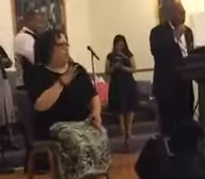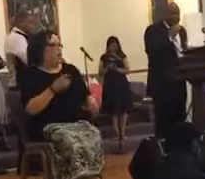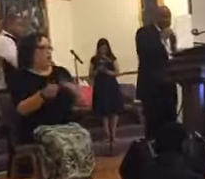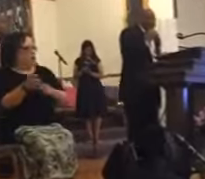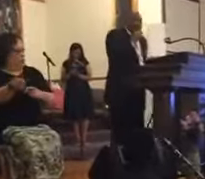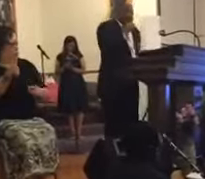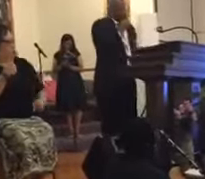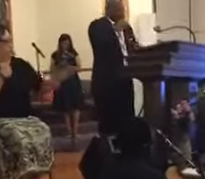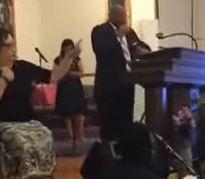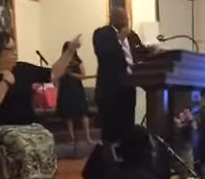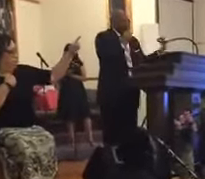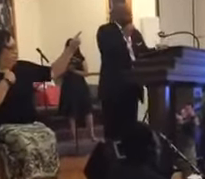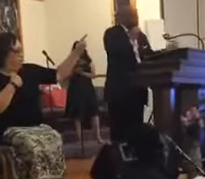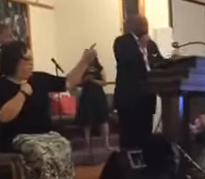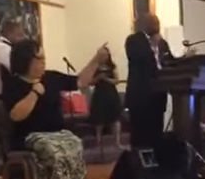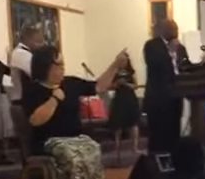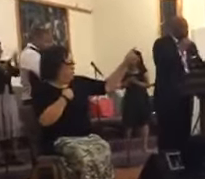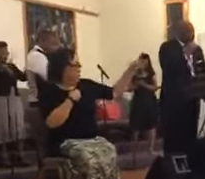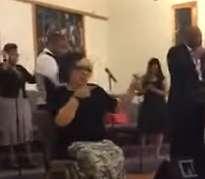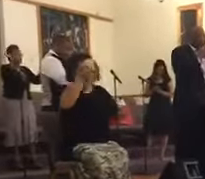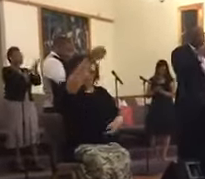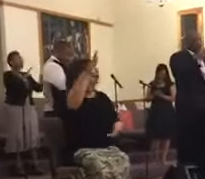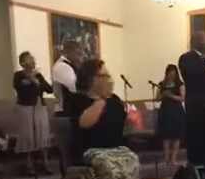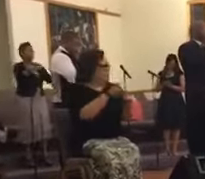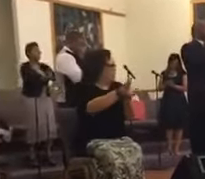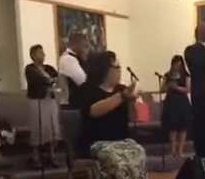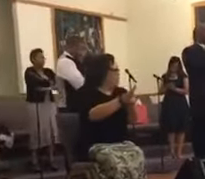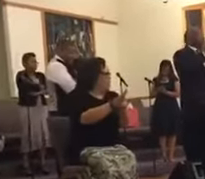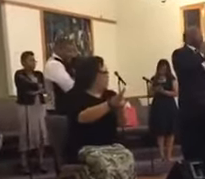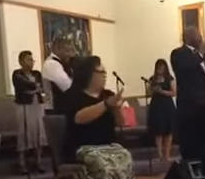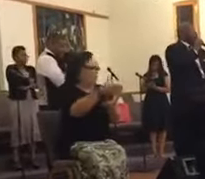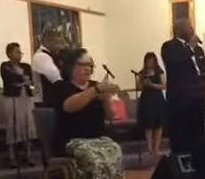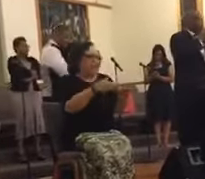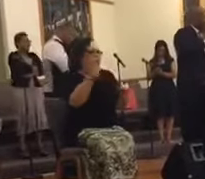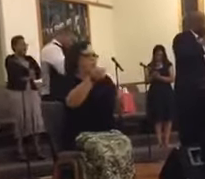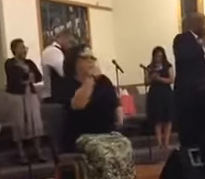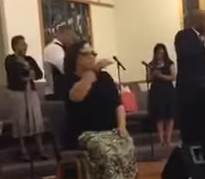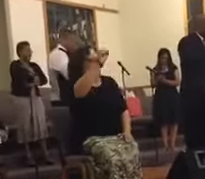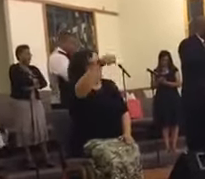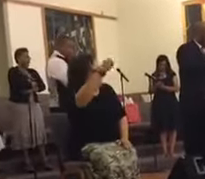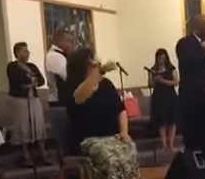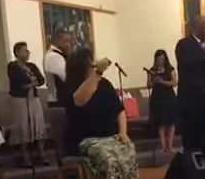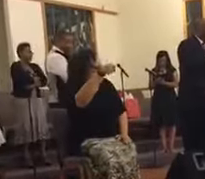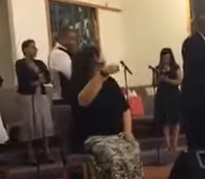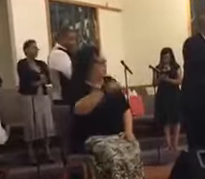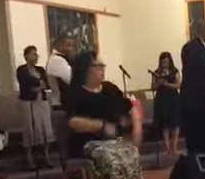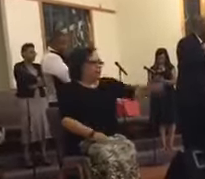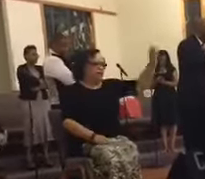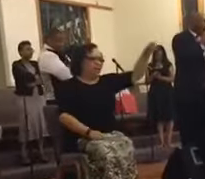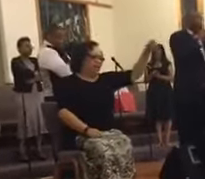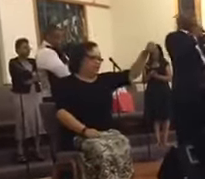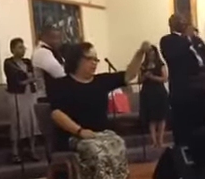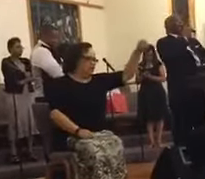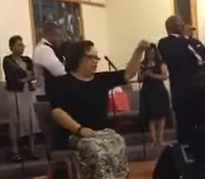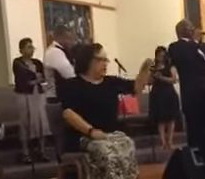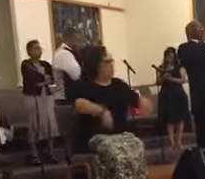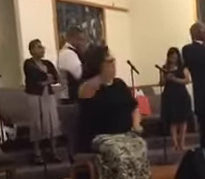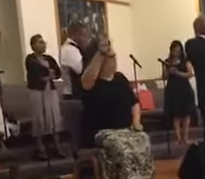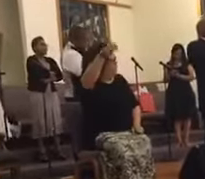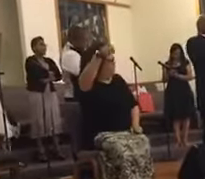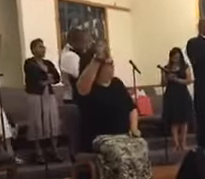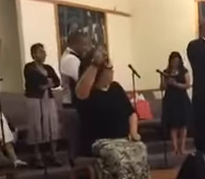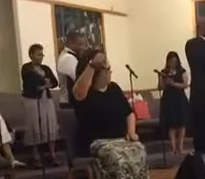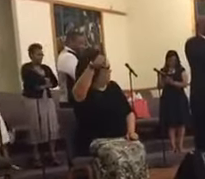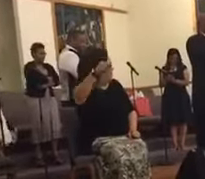me. Is it God all right? Somebody say yes. Say yes.